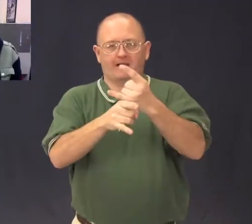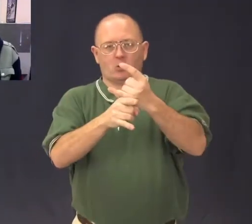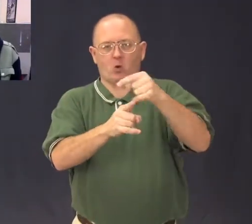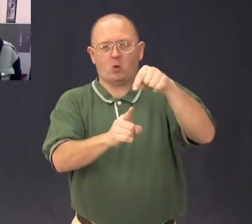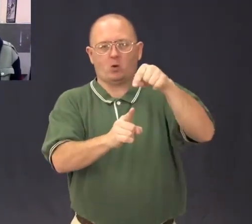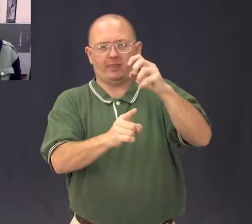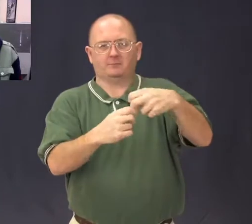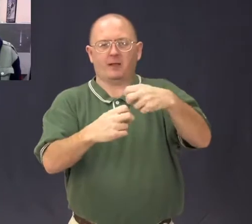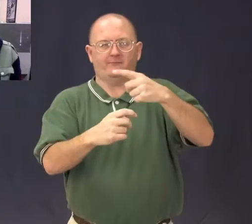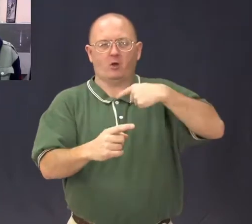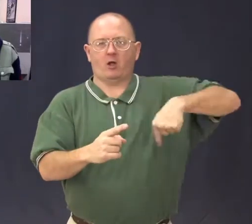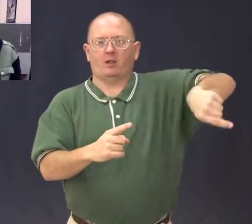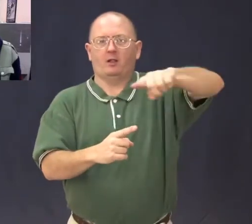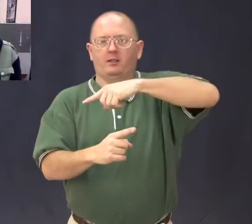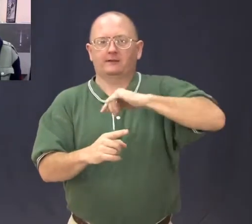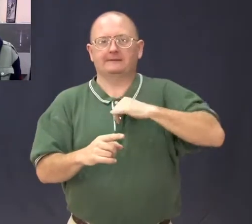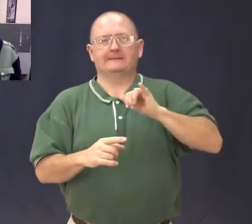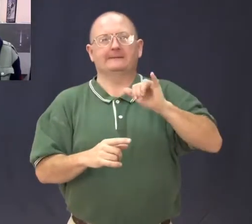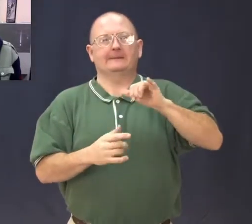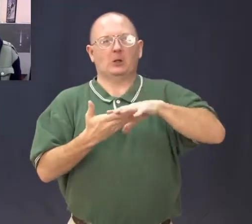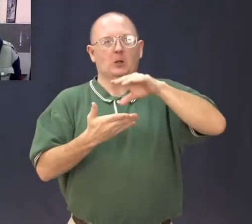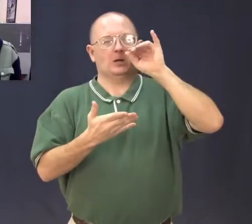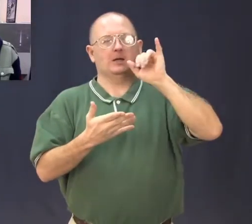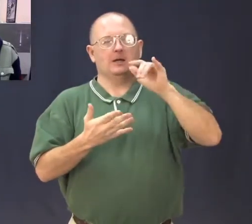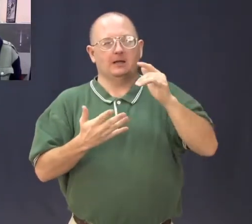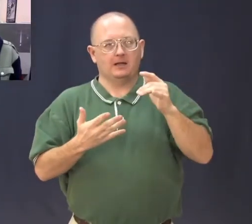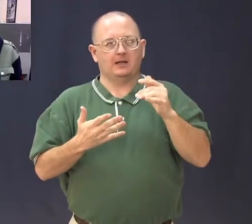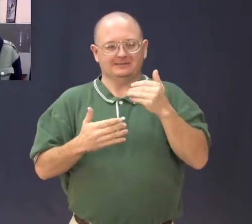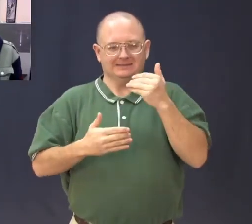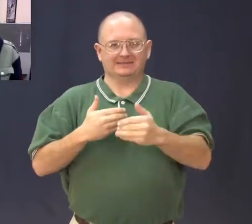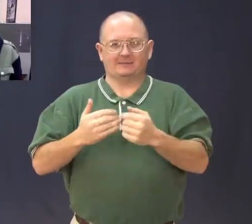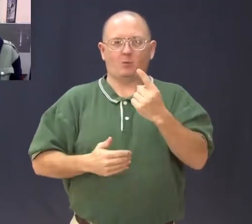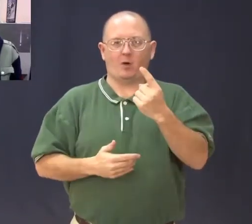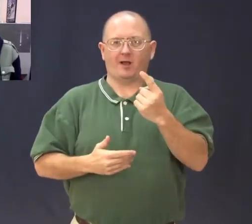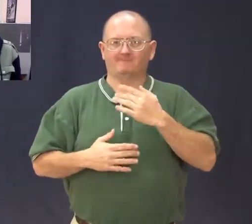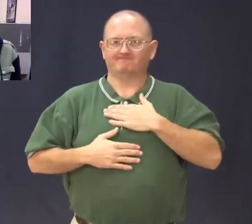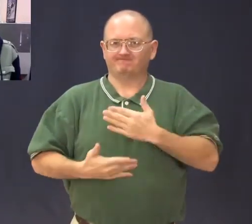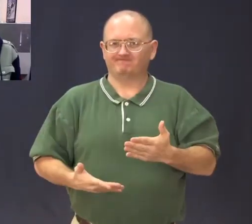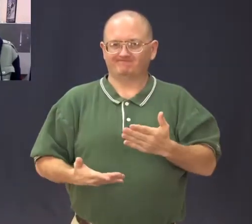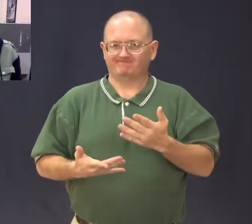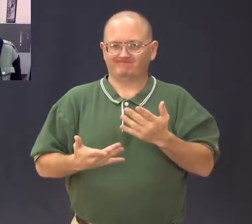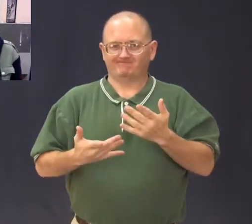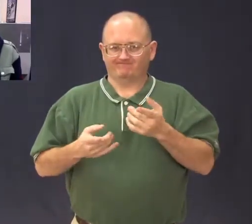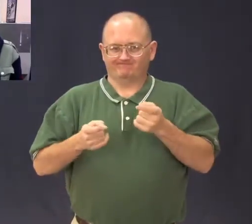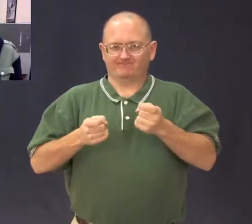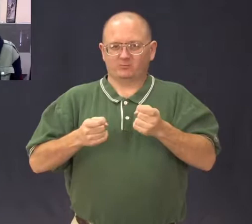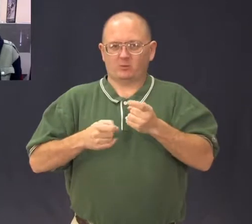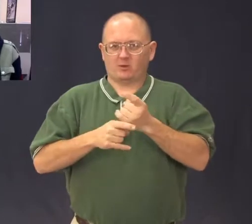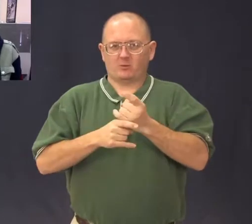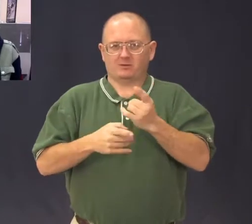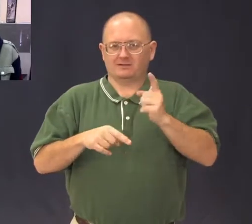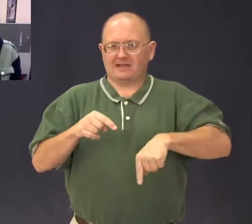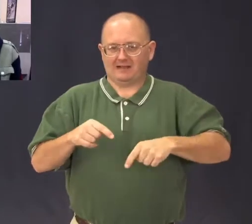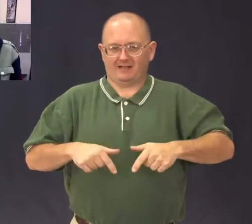However, we all had one thing in common, and that's that alcoholism had severely impacted our